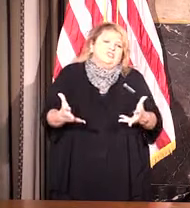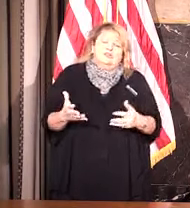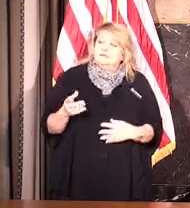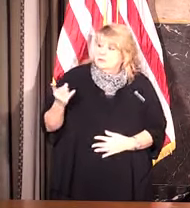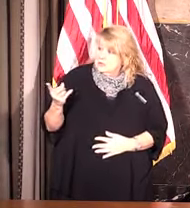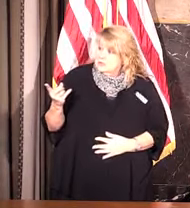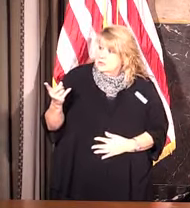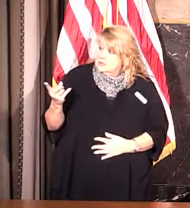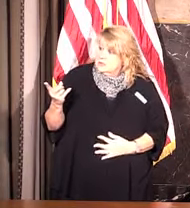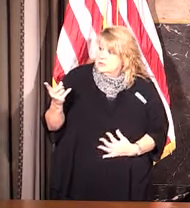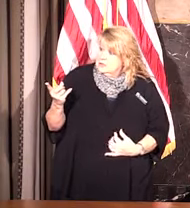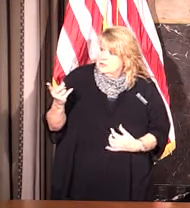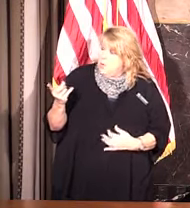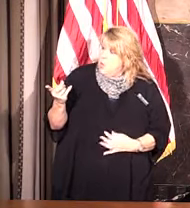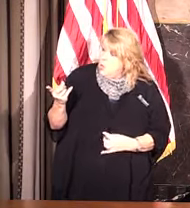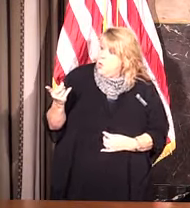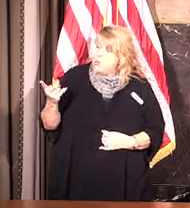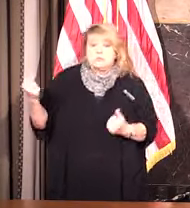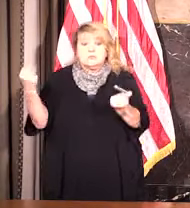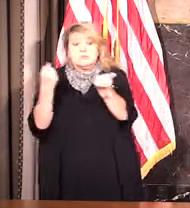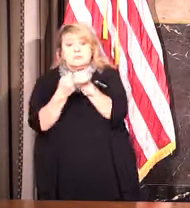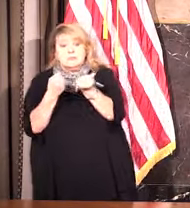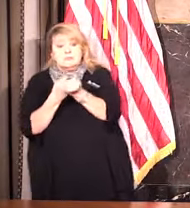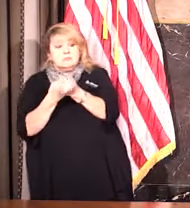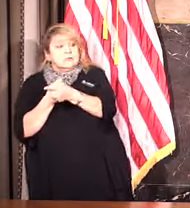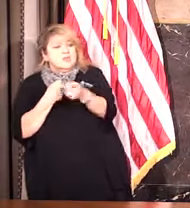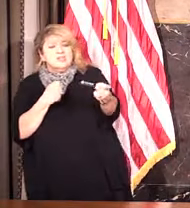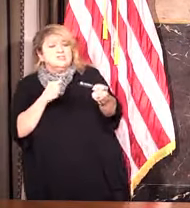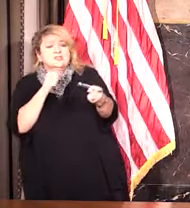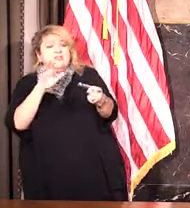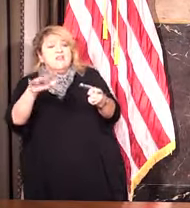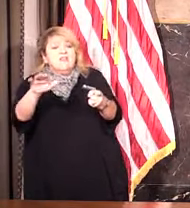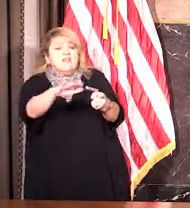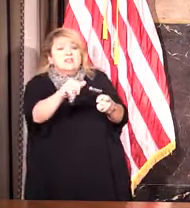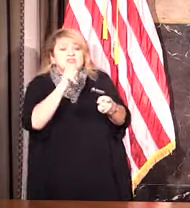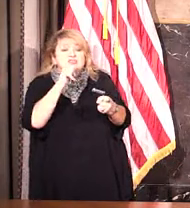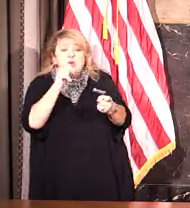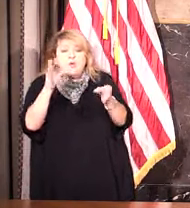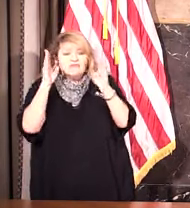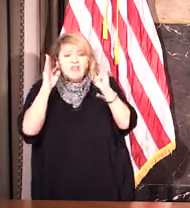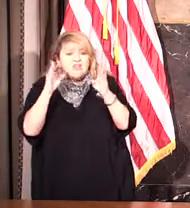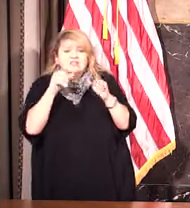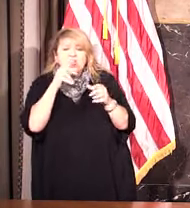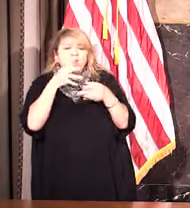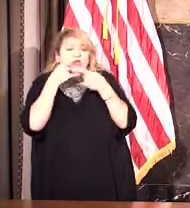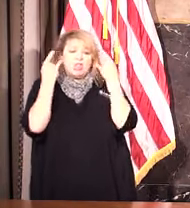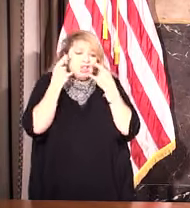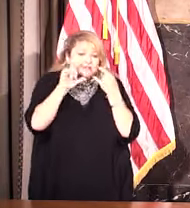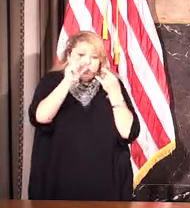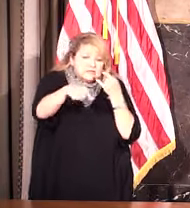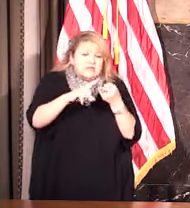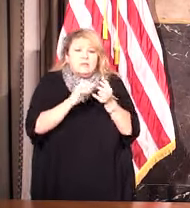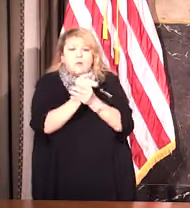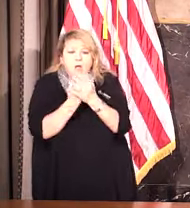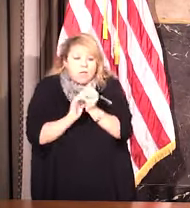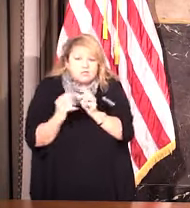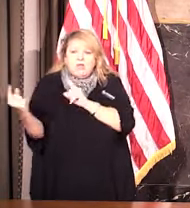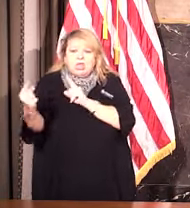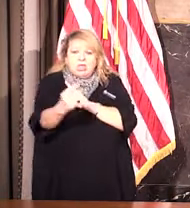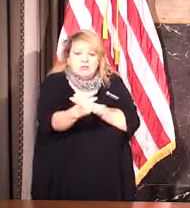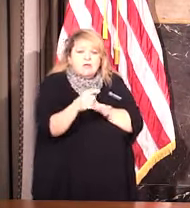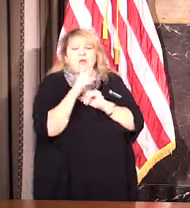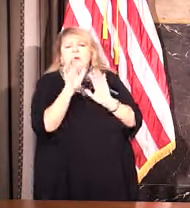and others advocated that people not heed the restrictions and mitigation measures. Although we know now, as